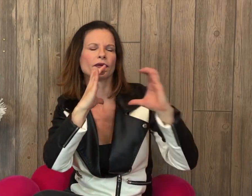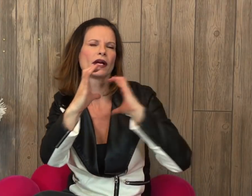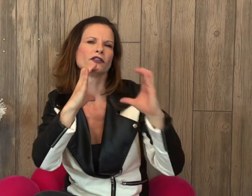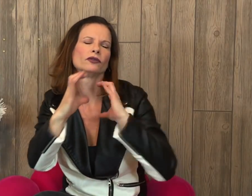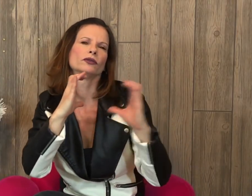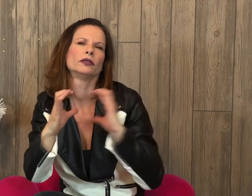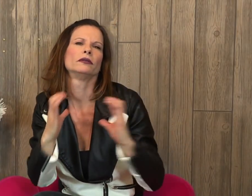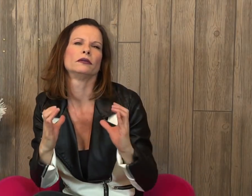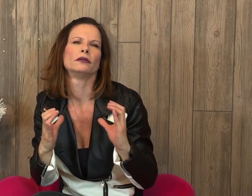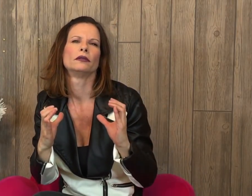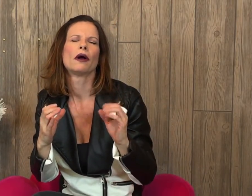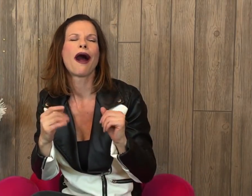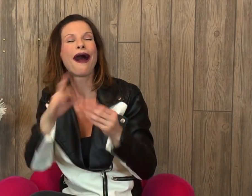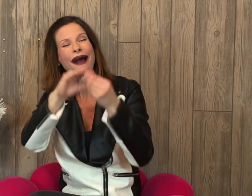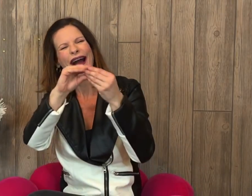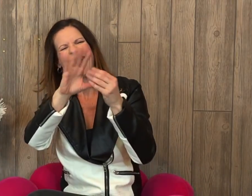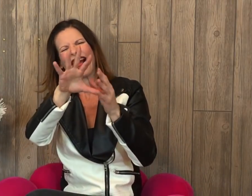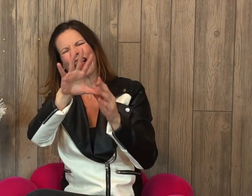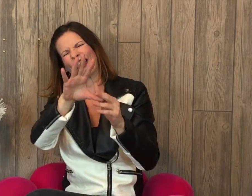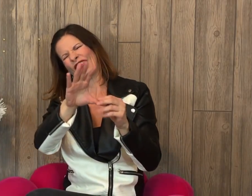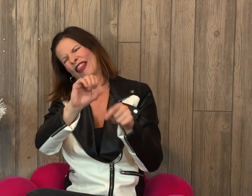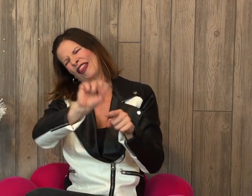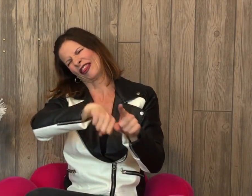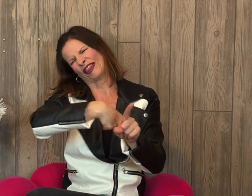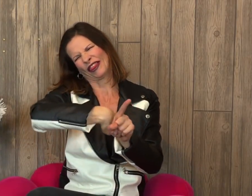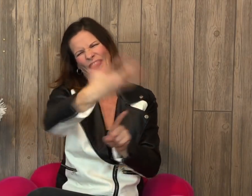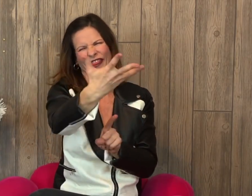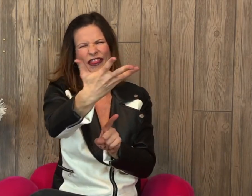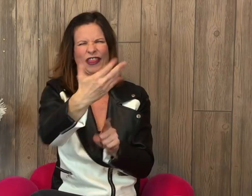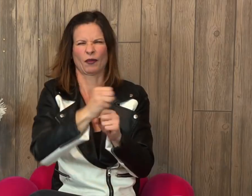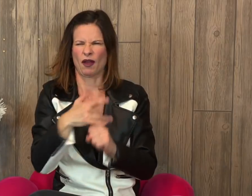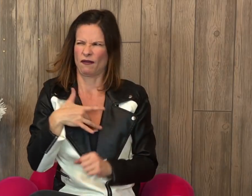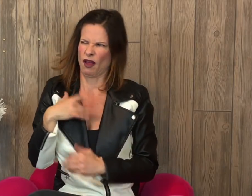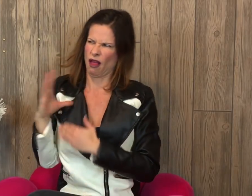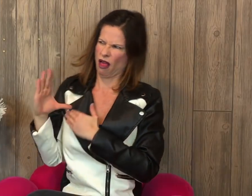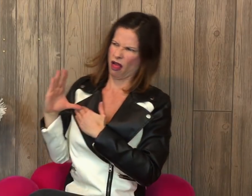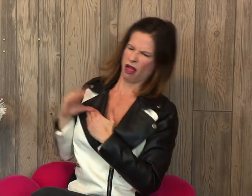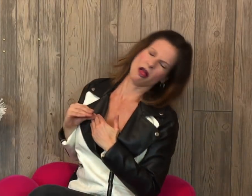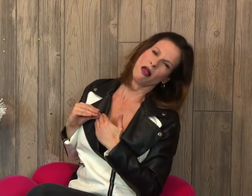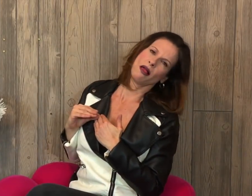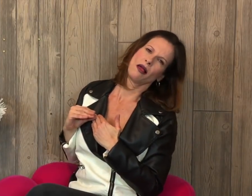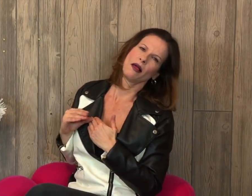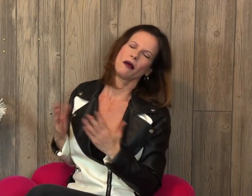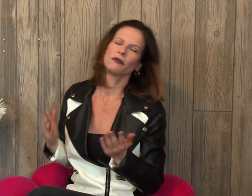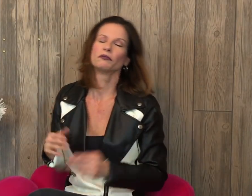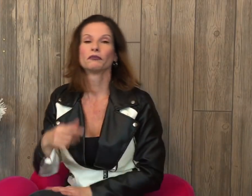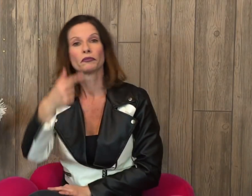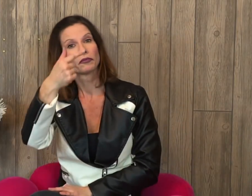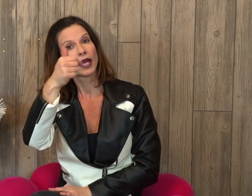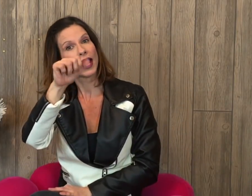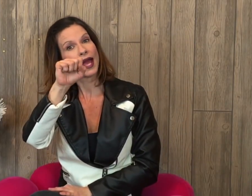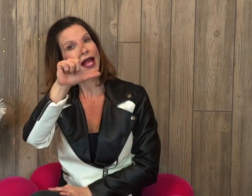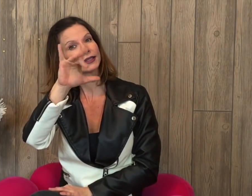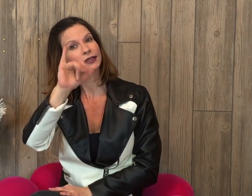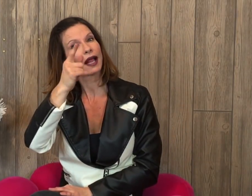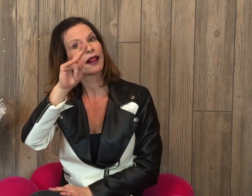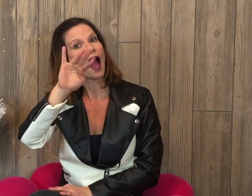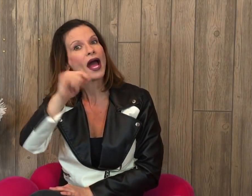making fun of or teasing your partner, falling asleep in the middle of a conversation, throwing things in people's faces to make them